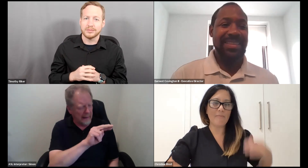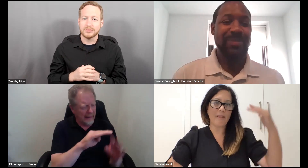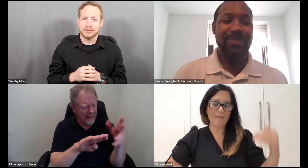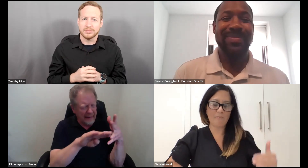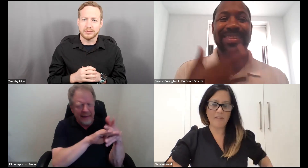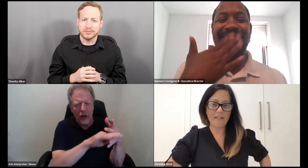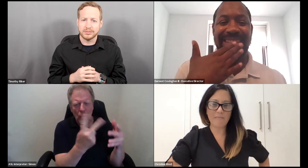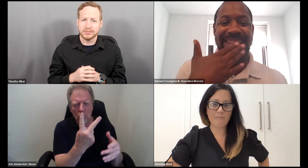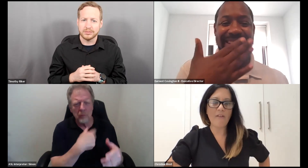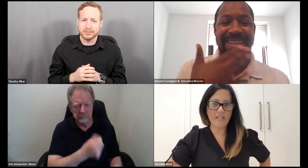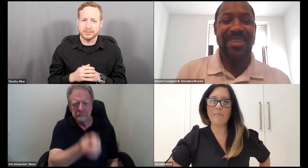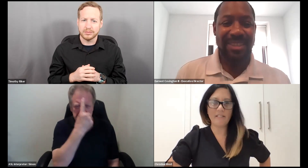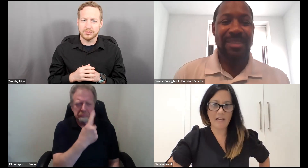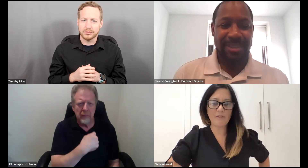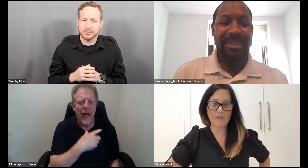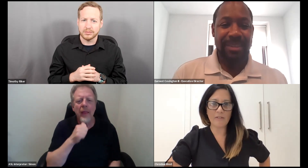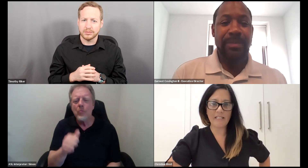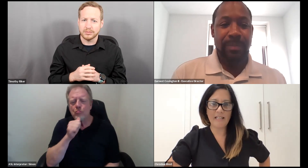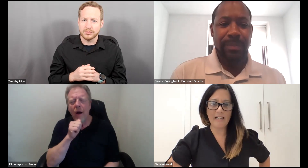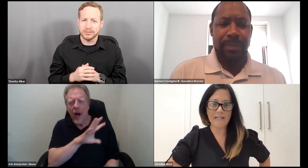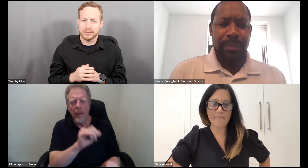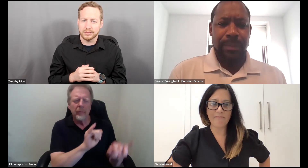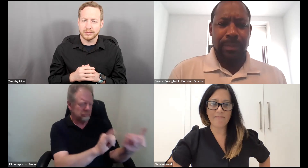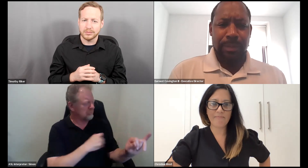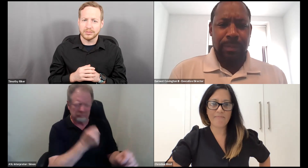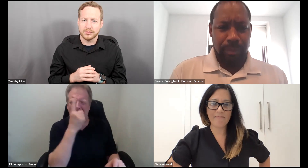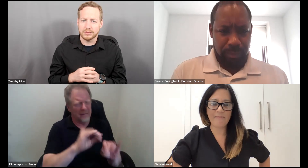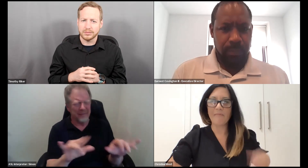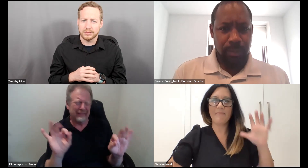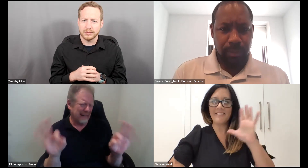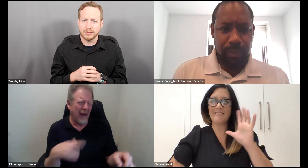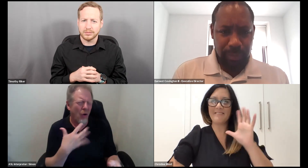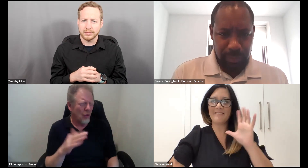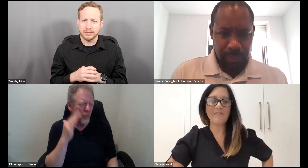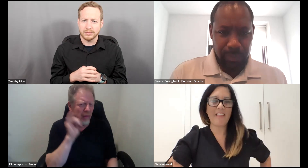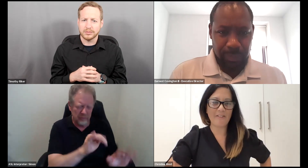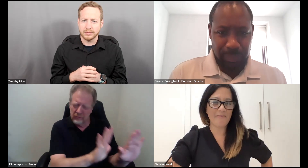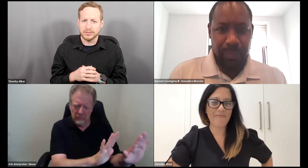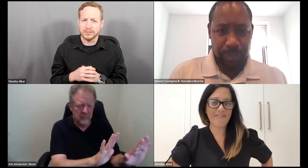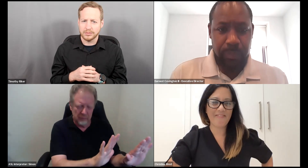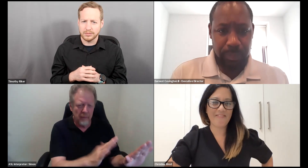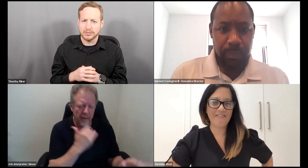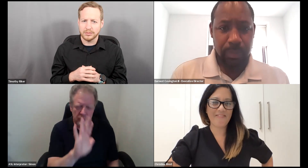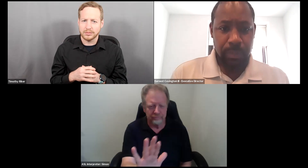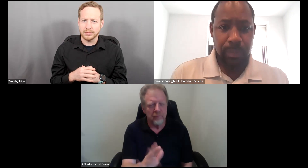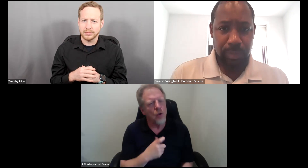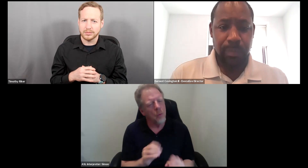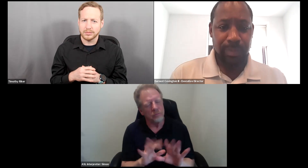understand the private companies, absolutely. Yeah, thank you.